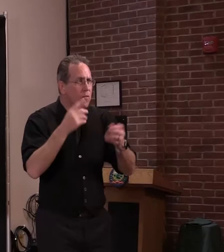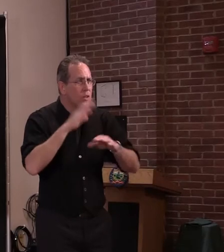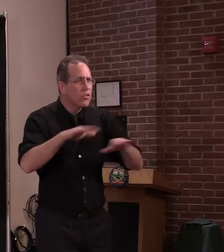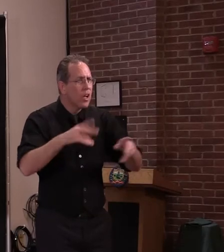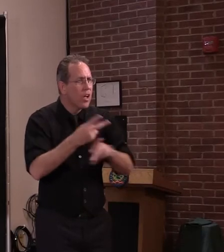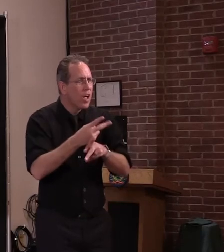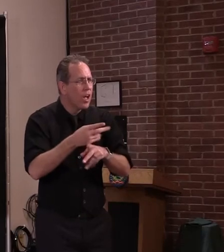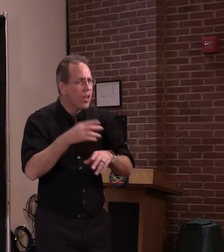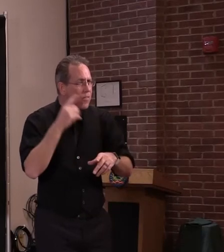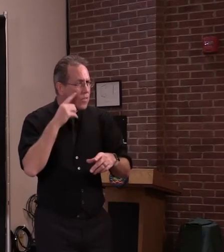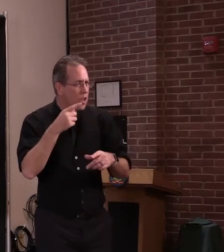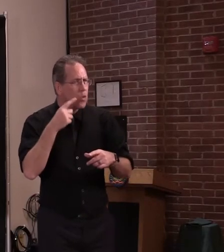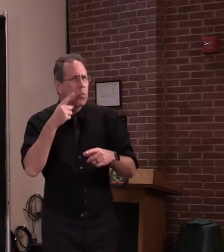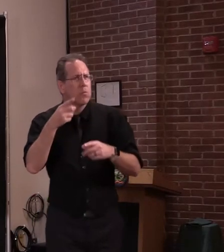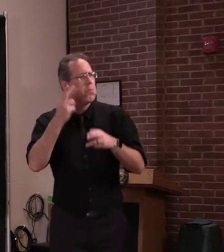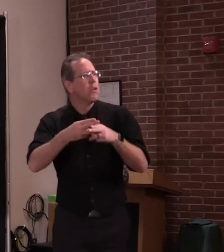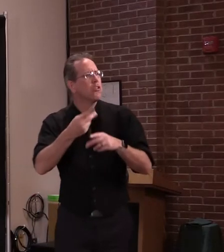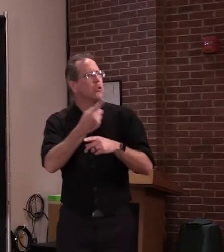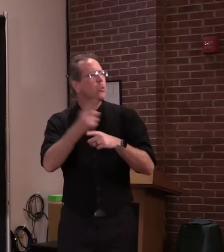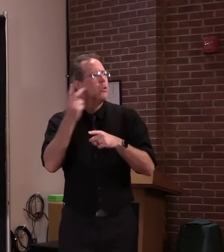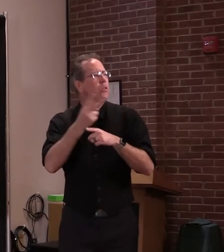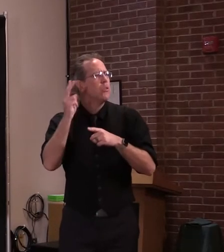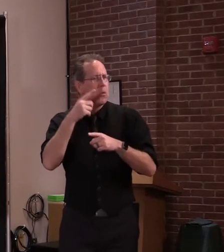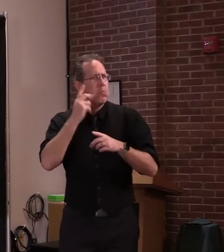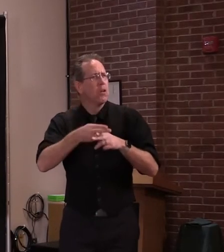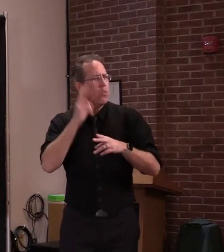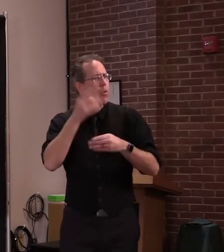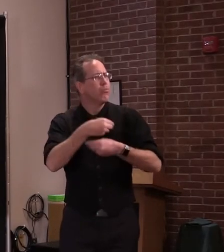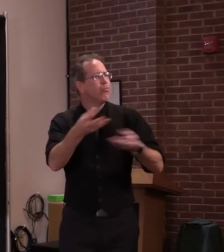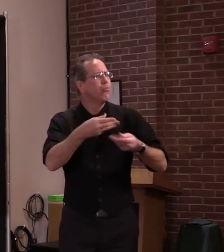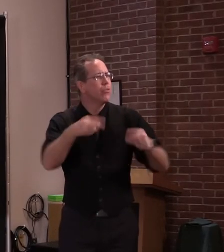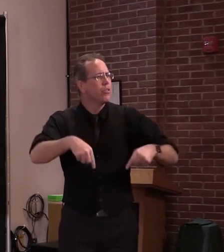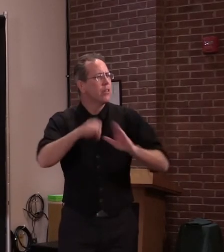to such masks being distributed to daycares.